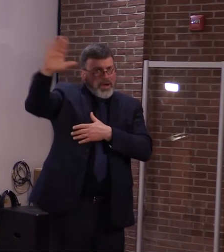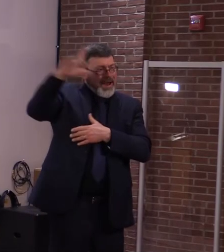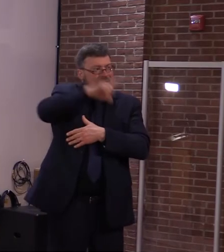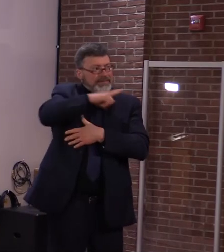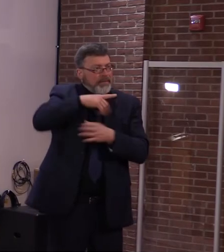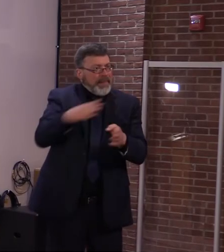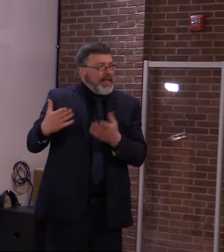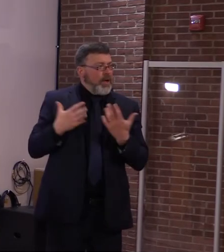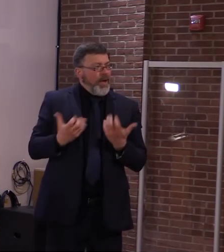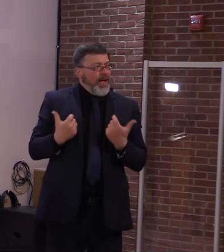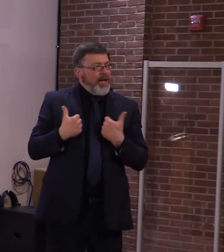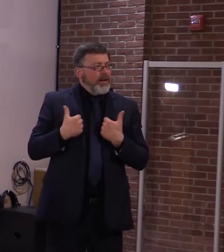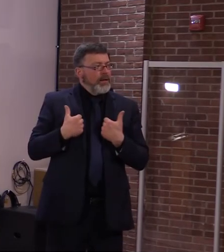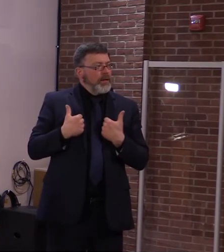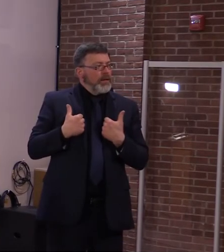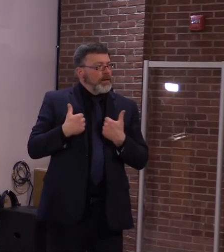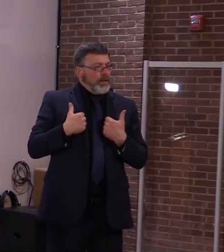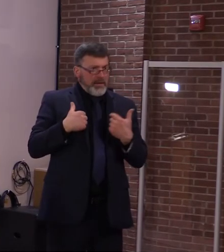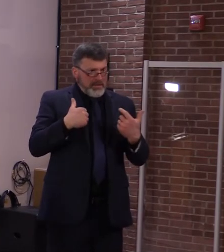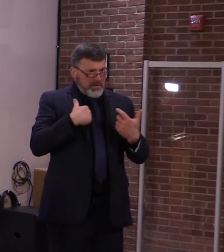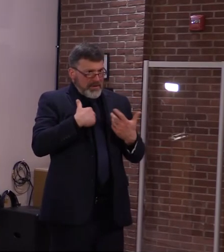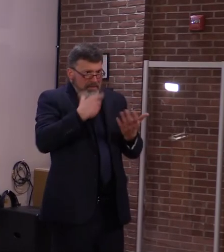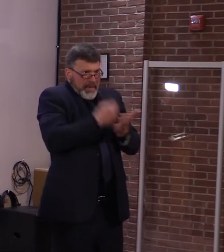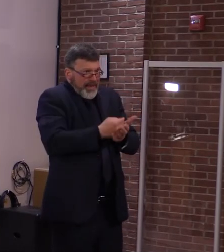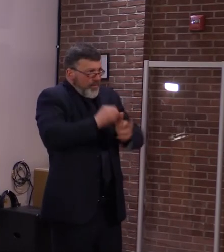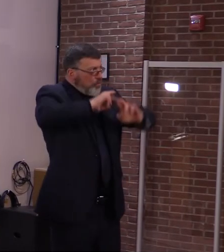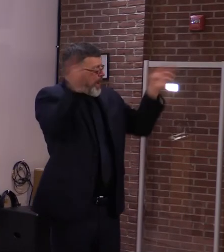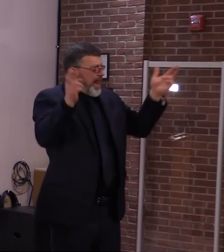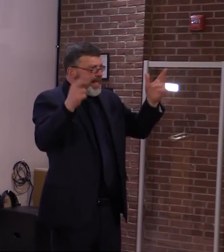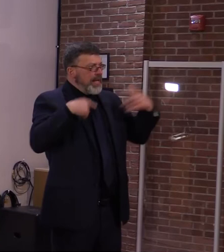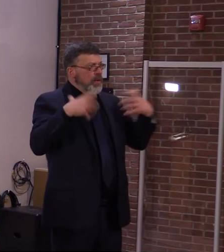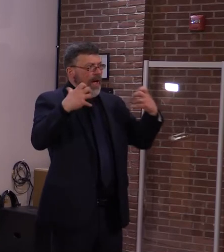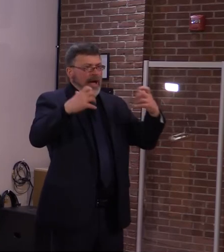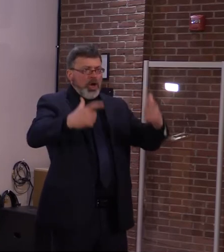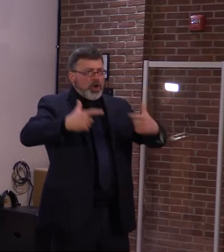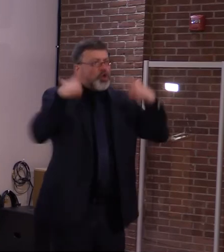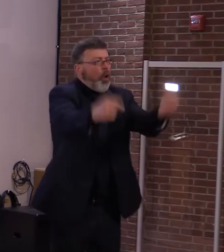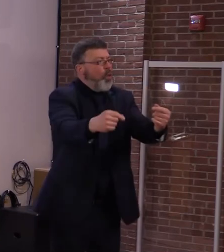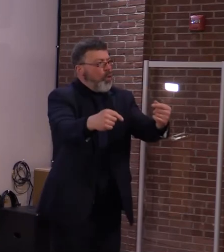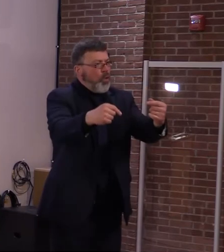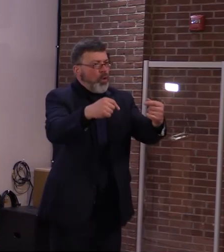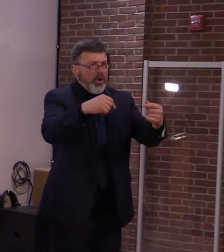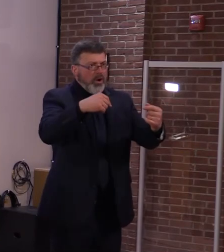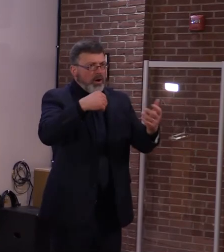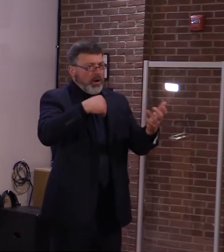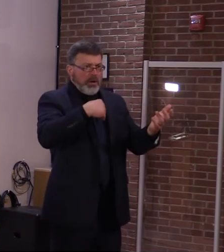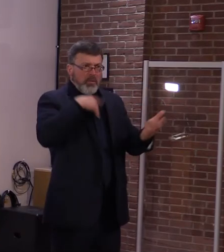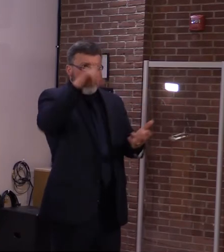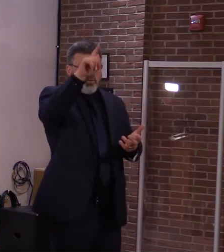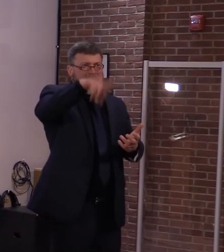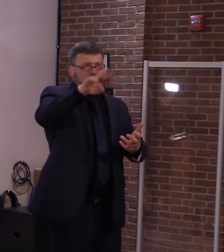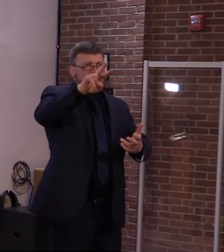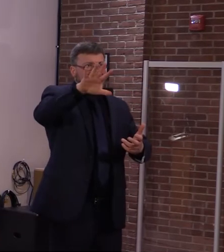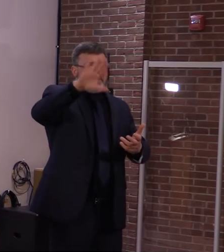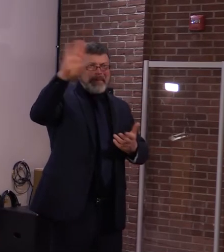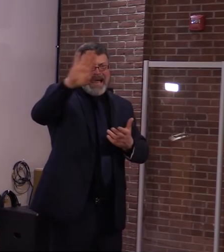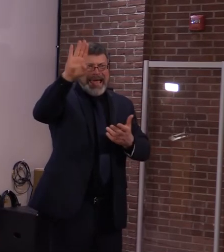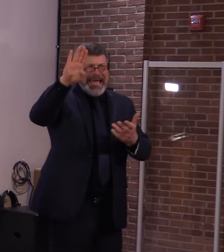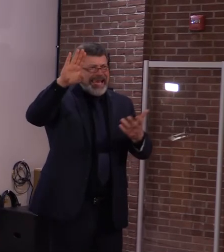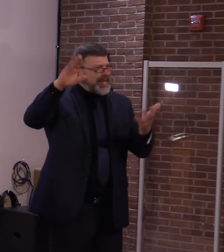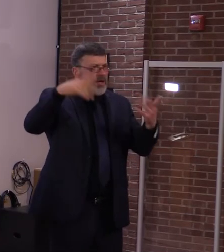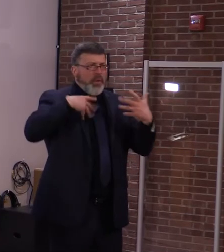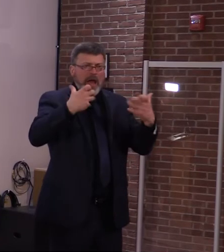this $1 billion of flexible money for these recovery needs. So you bring up a good point. I